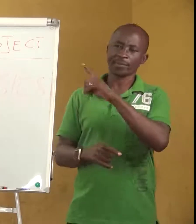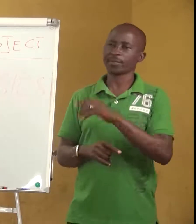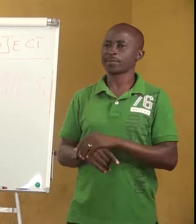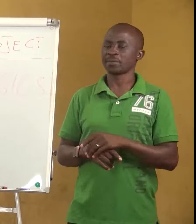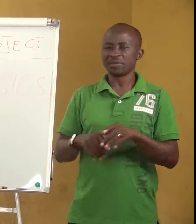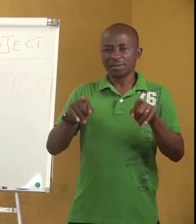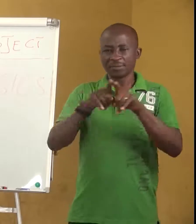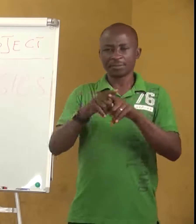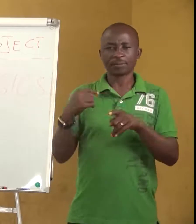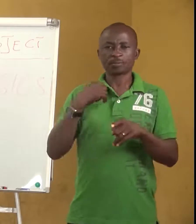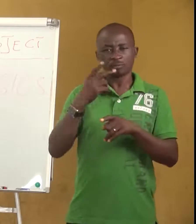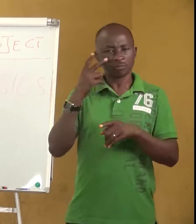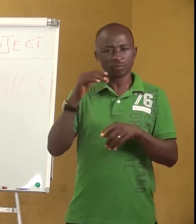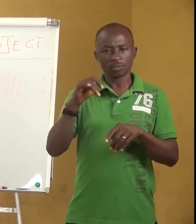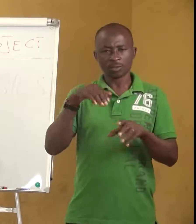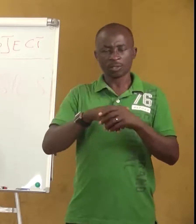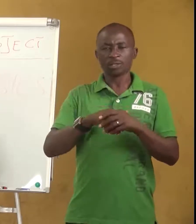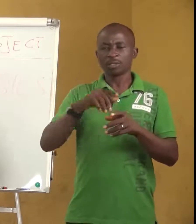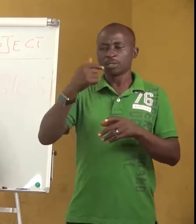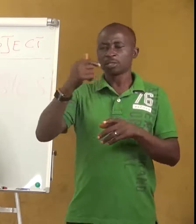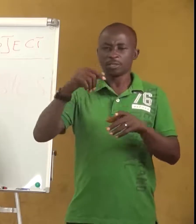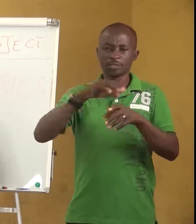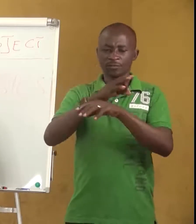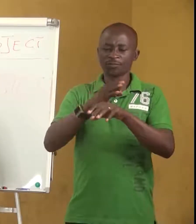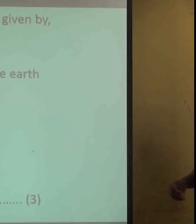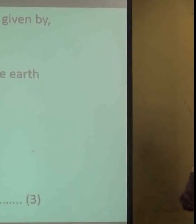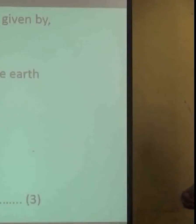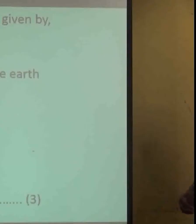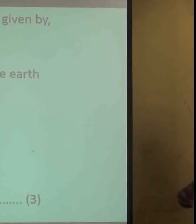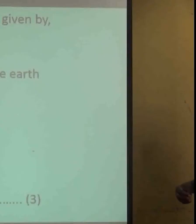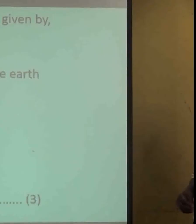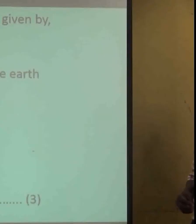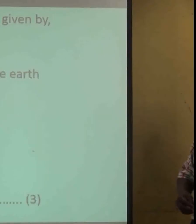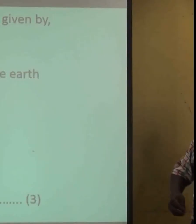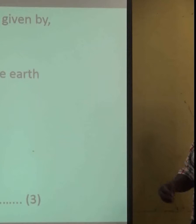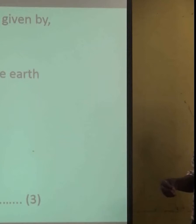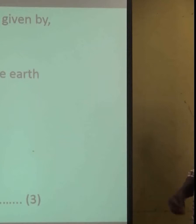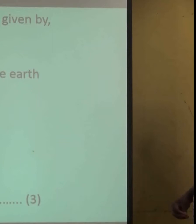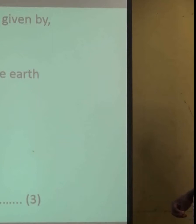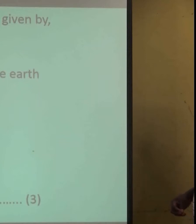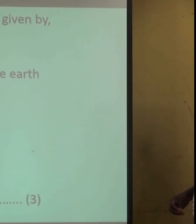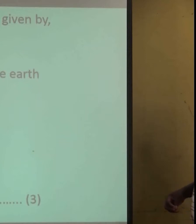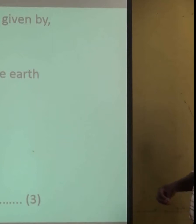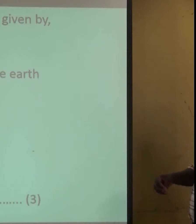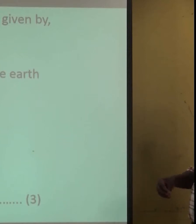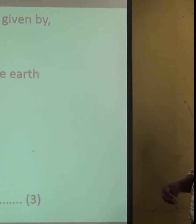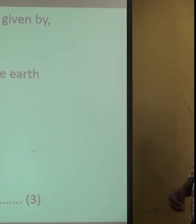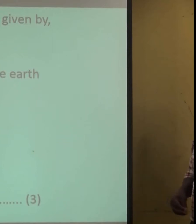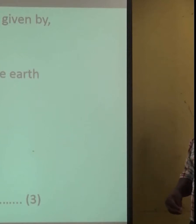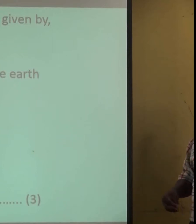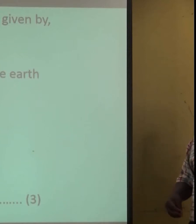we saw in our gravitational field part 1, that the Earth's gravitational force is given by